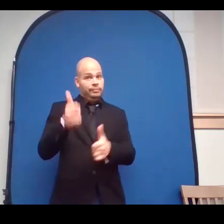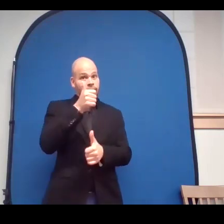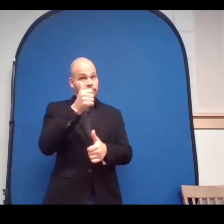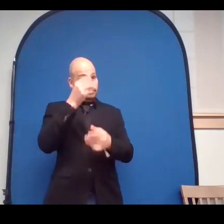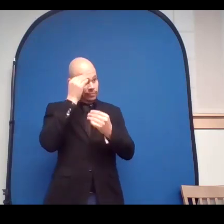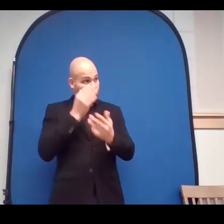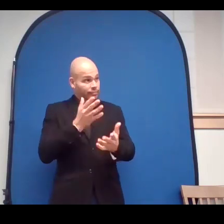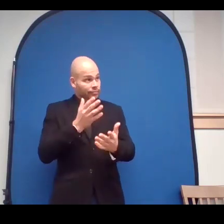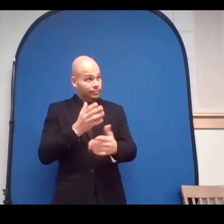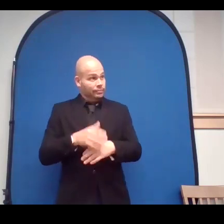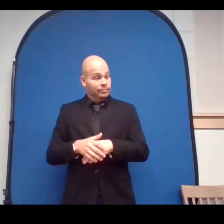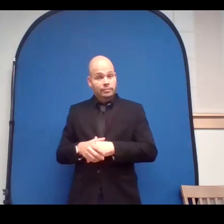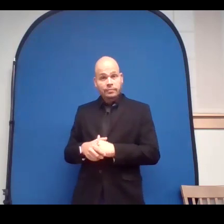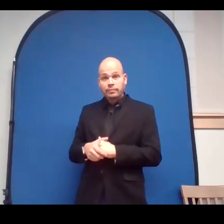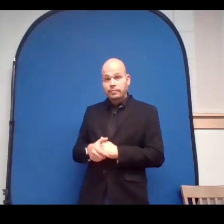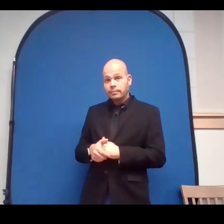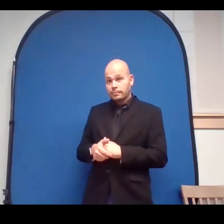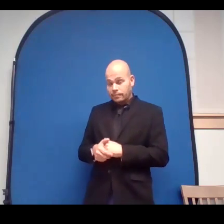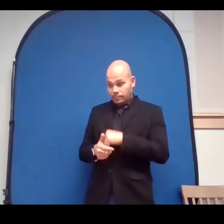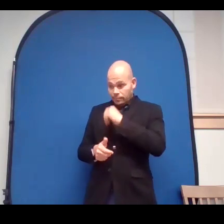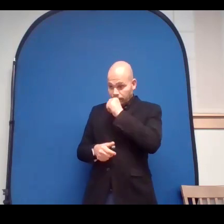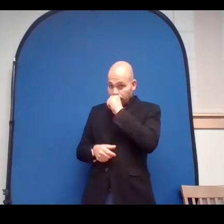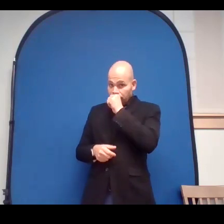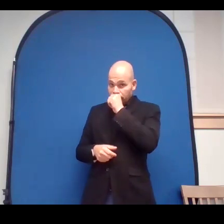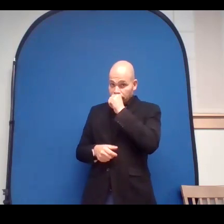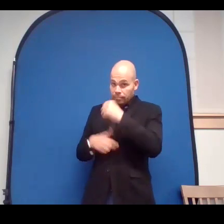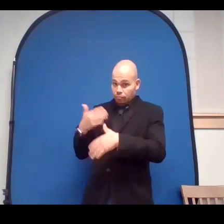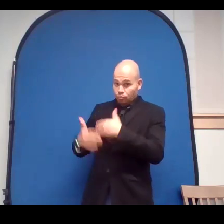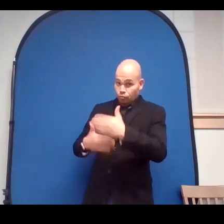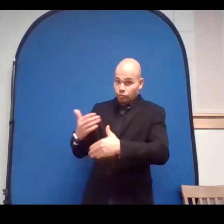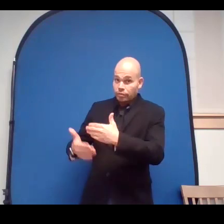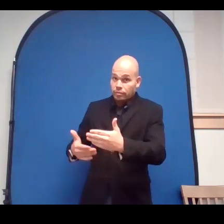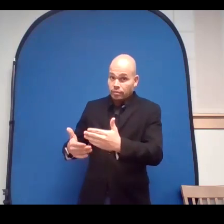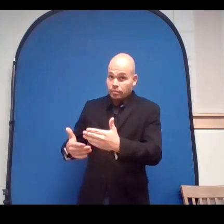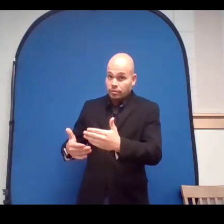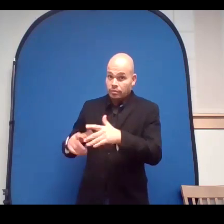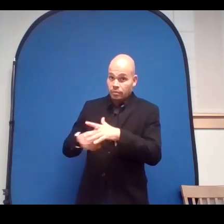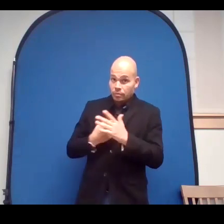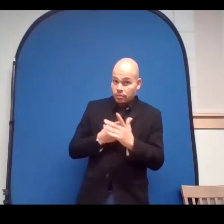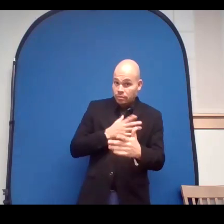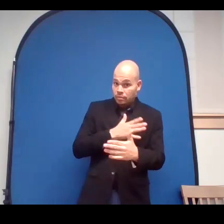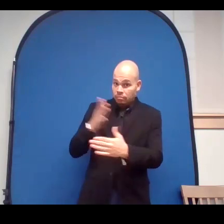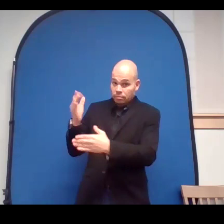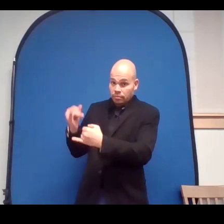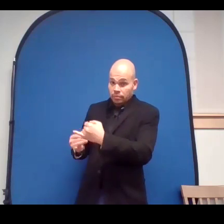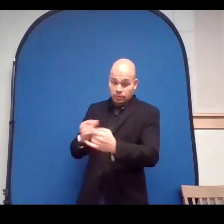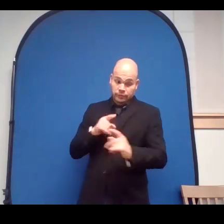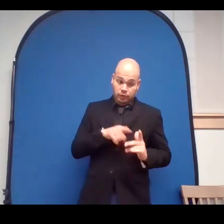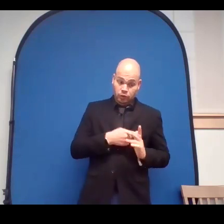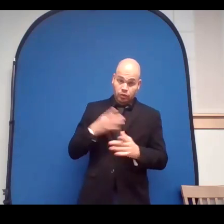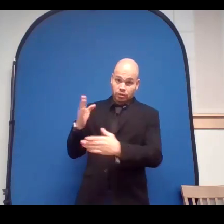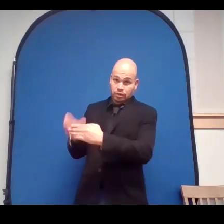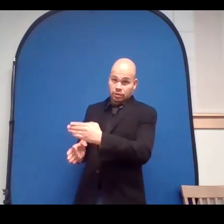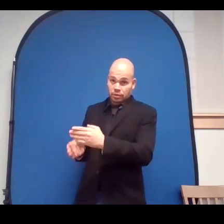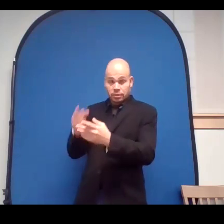I informed throughout this whole process regarding his hospitalization. Maybe not specifically this document,